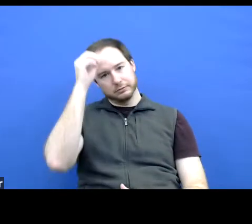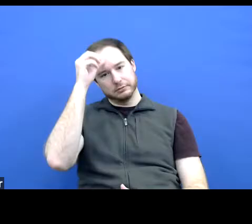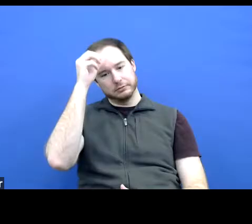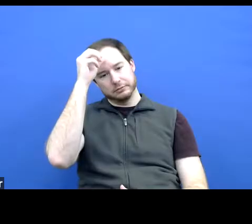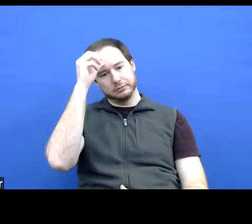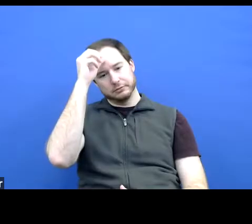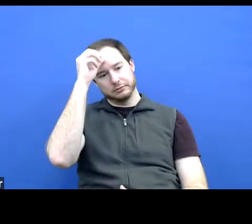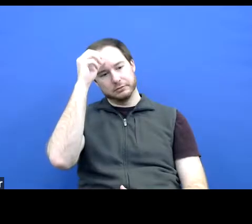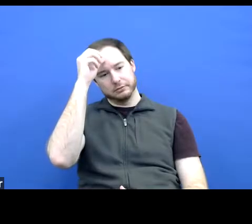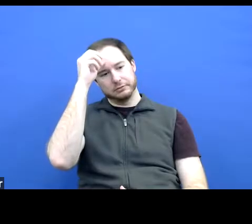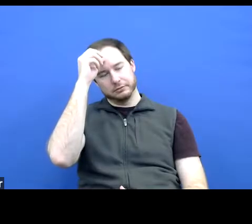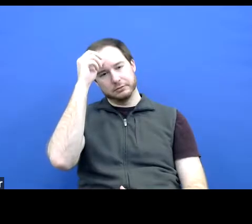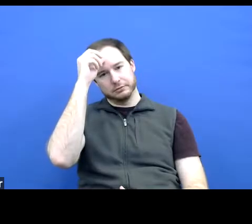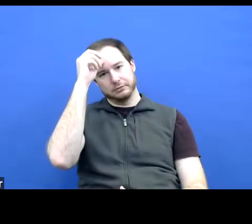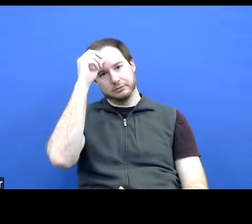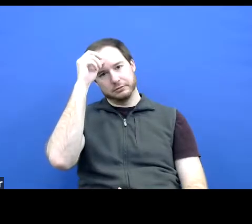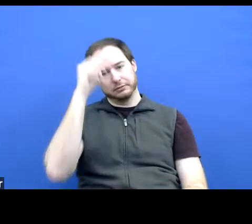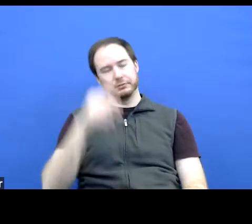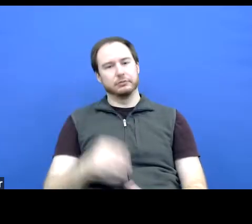All right.